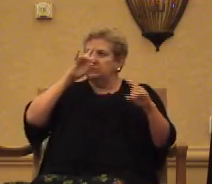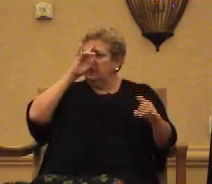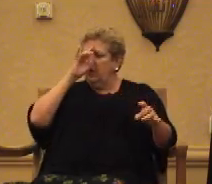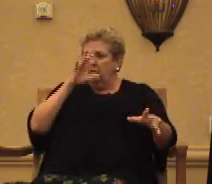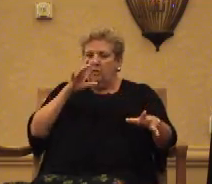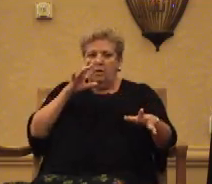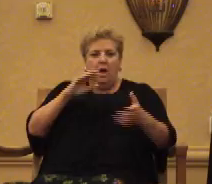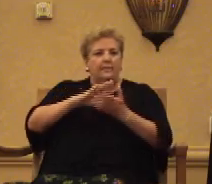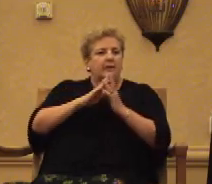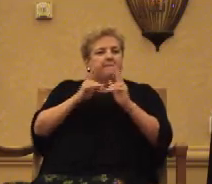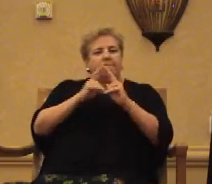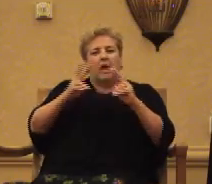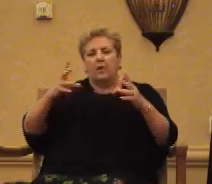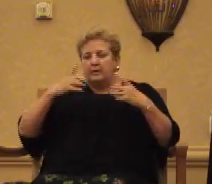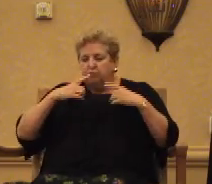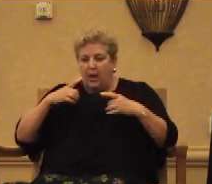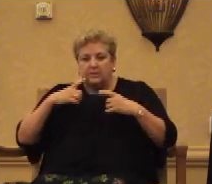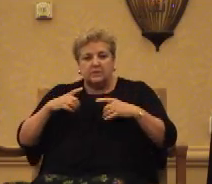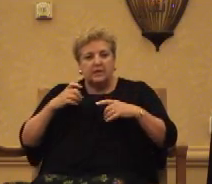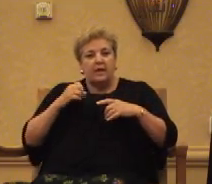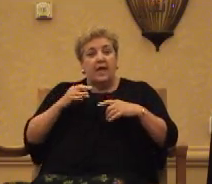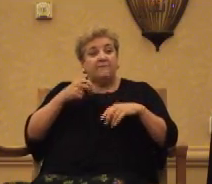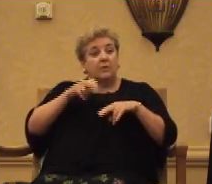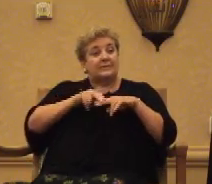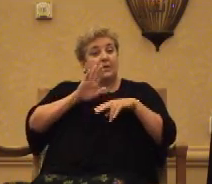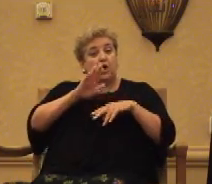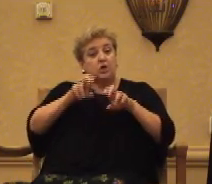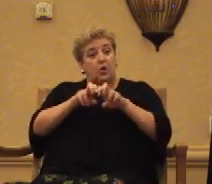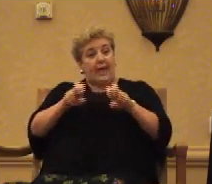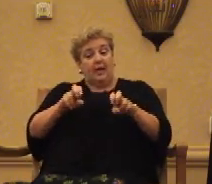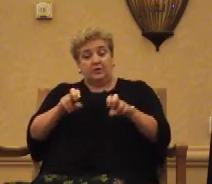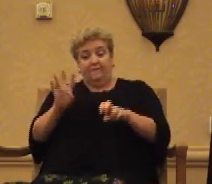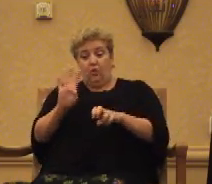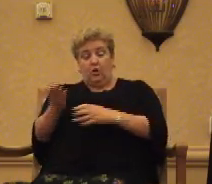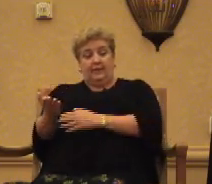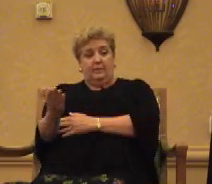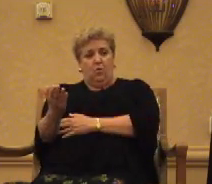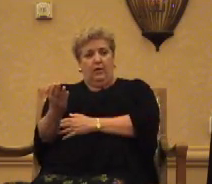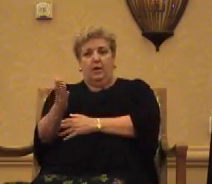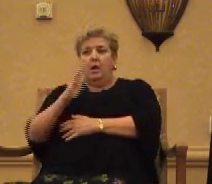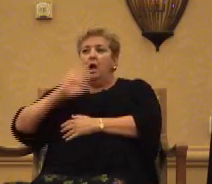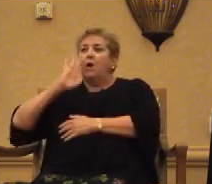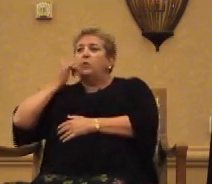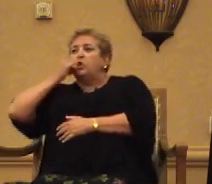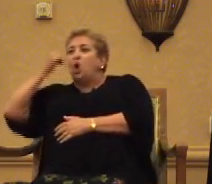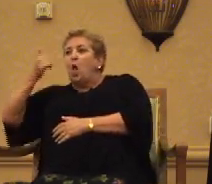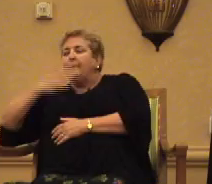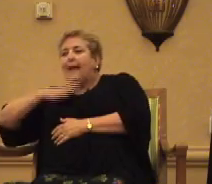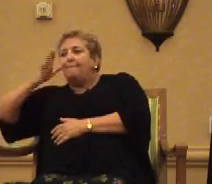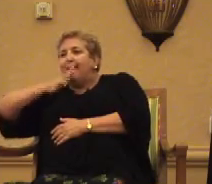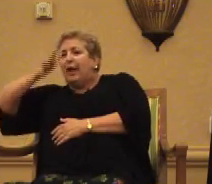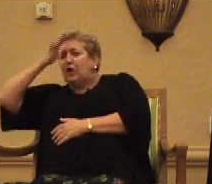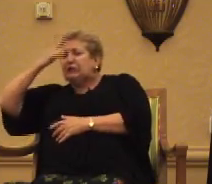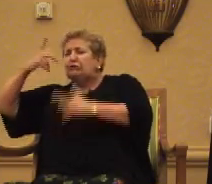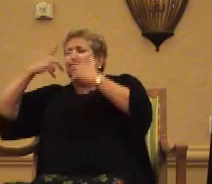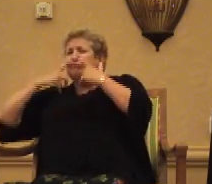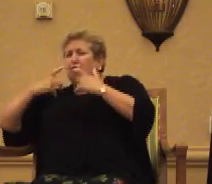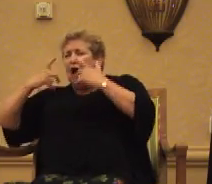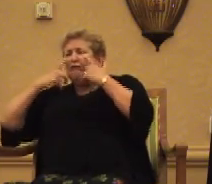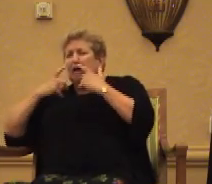deep depressions. If I was sleeping on your couch at 4 o'clock in the morning, I'd call my parents up and cry into the phone about, you didn't